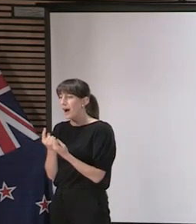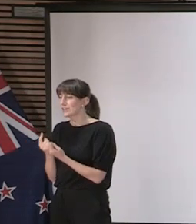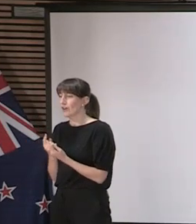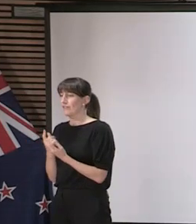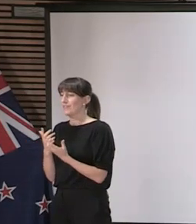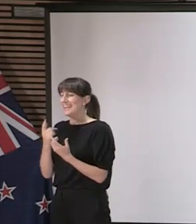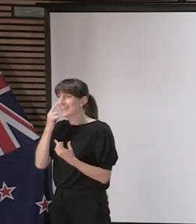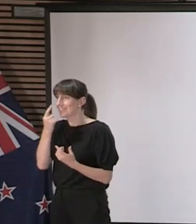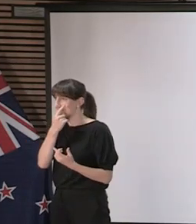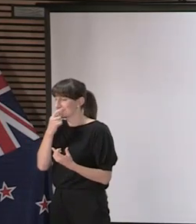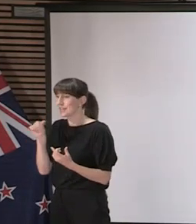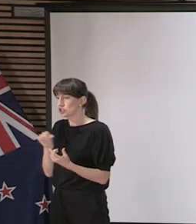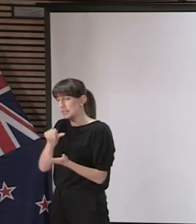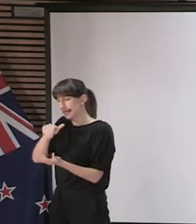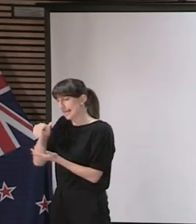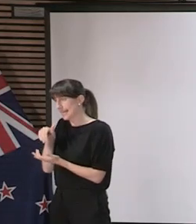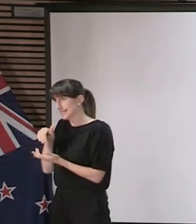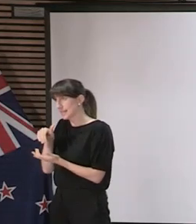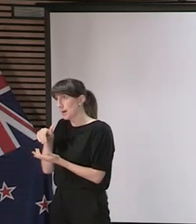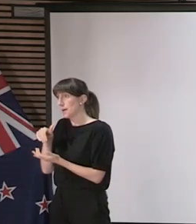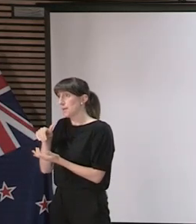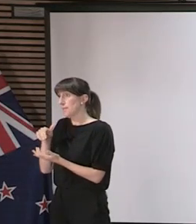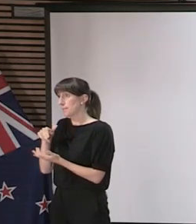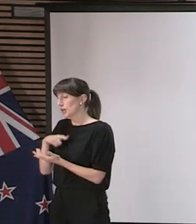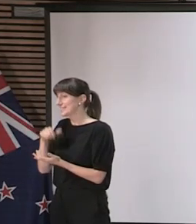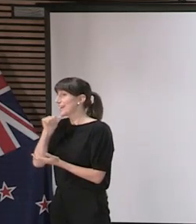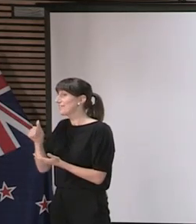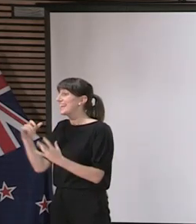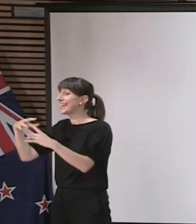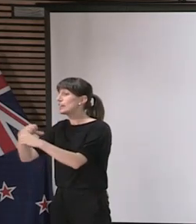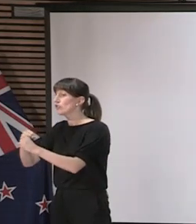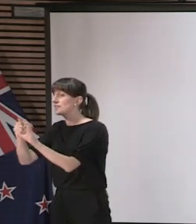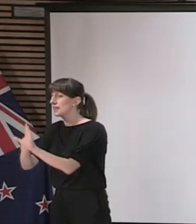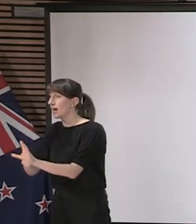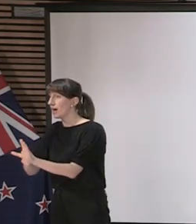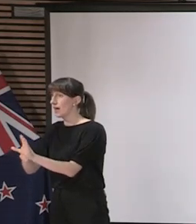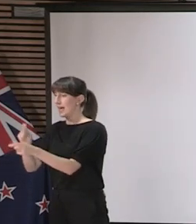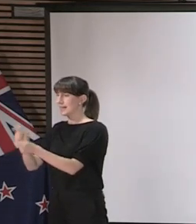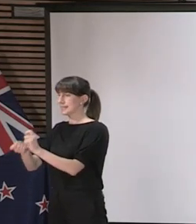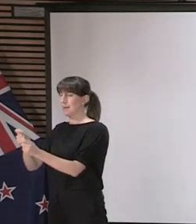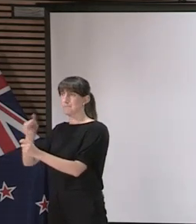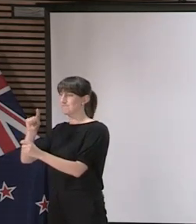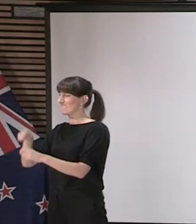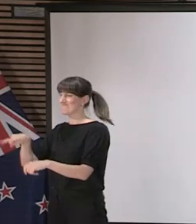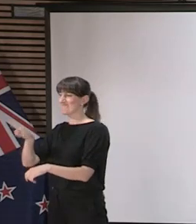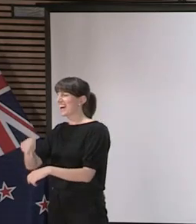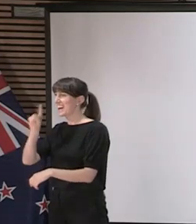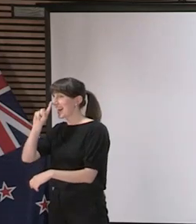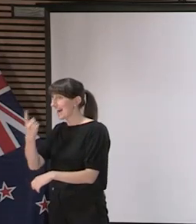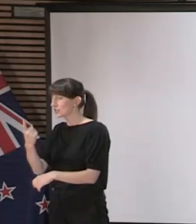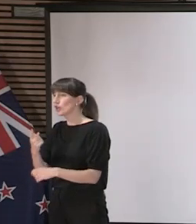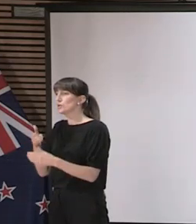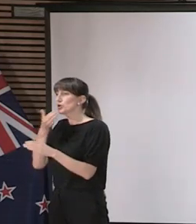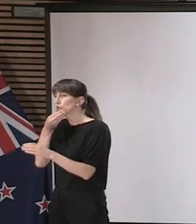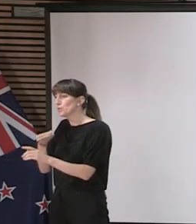student cannot do an exam at the end of the year, that derived grade process that we would normally rely on can still take place.